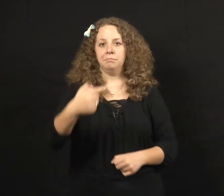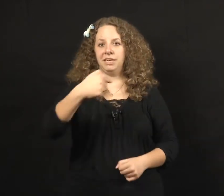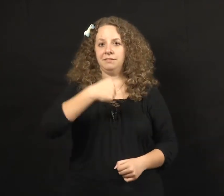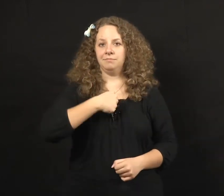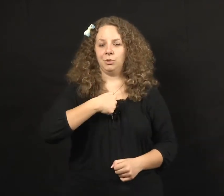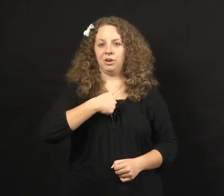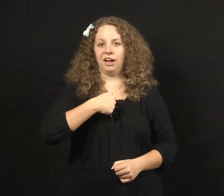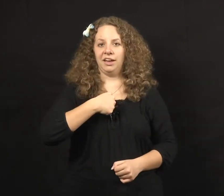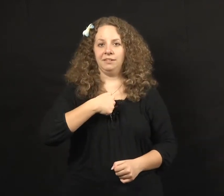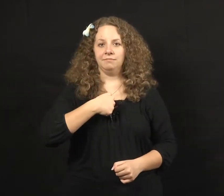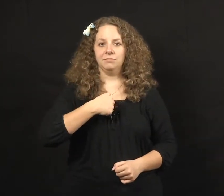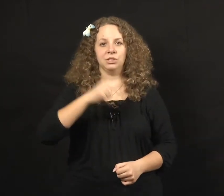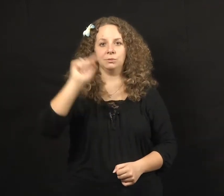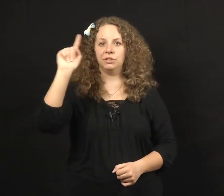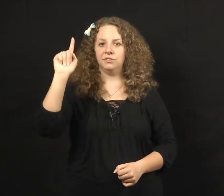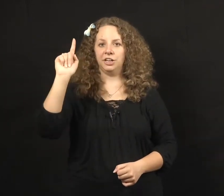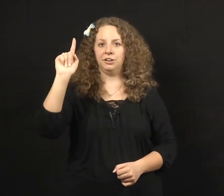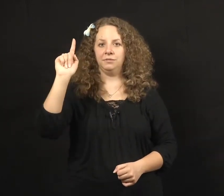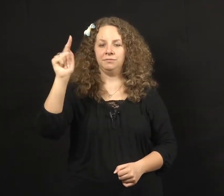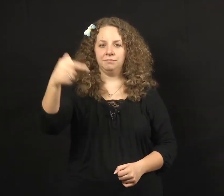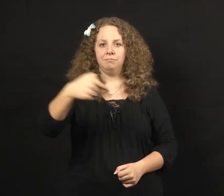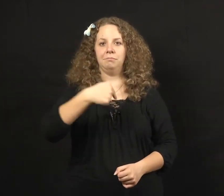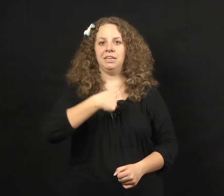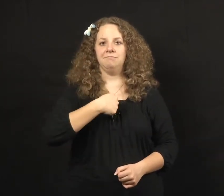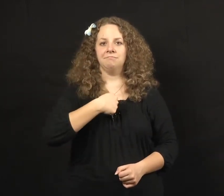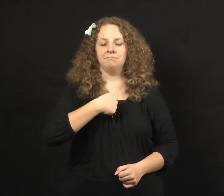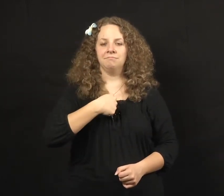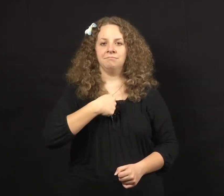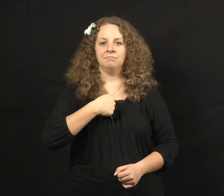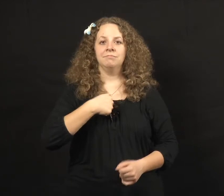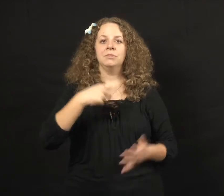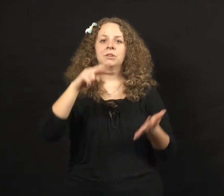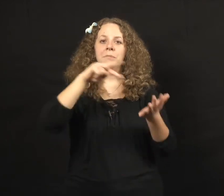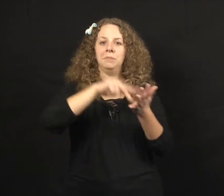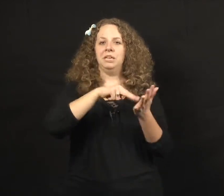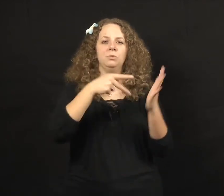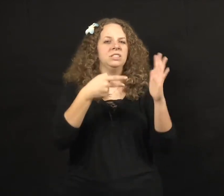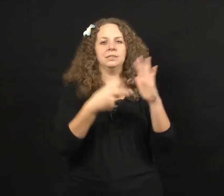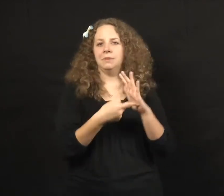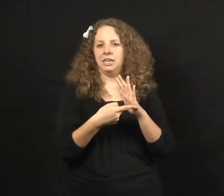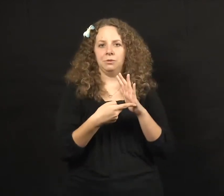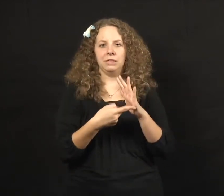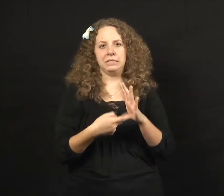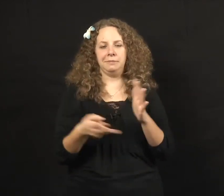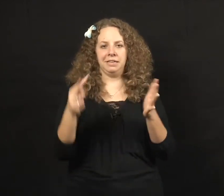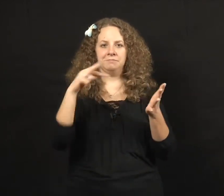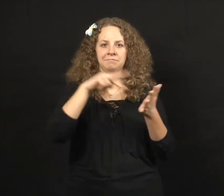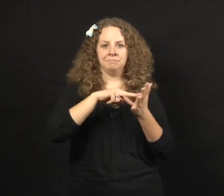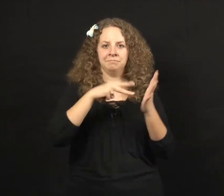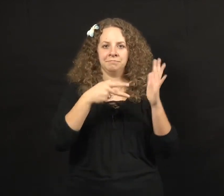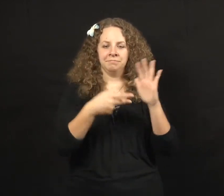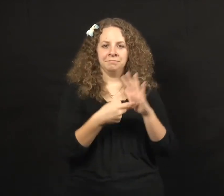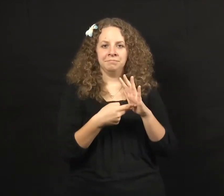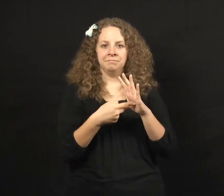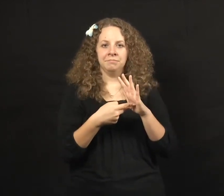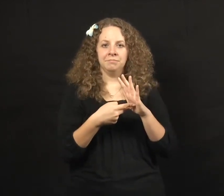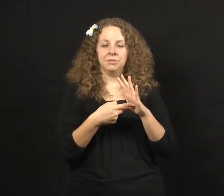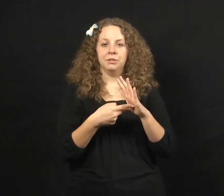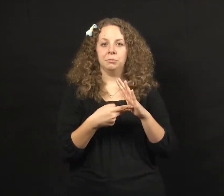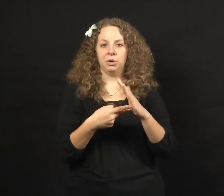Me, or I, just with your finger. Me. Mean, what's the meaning? What does it mean? The